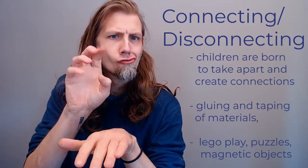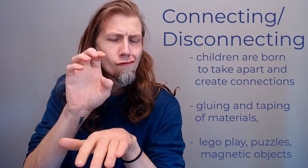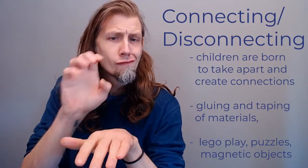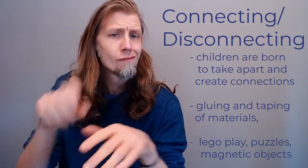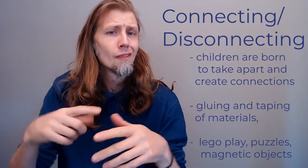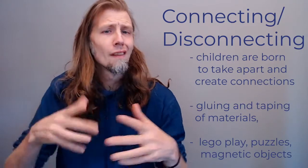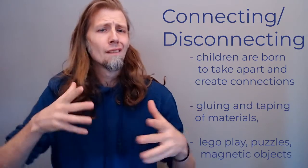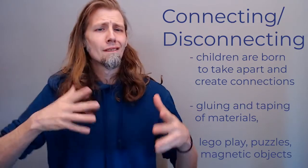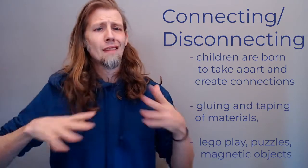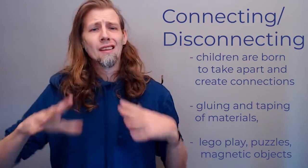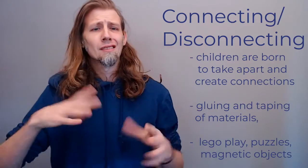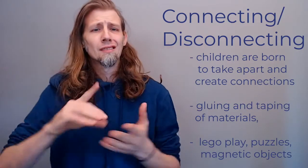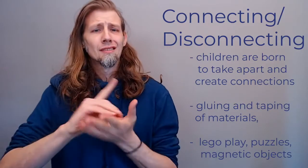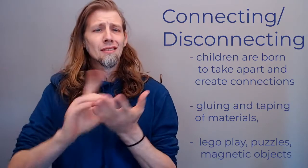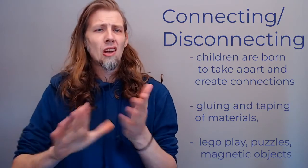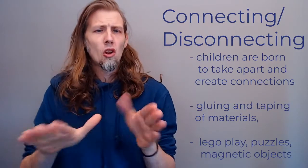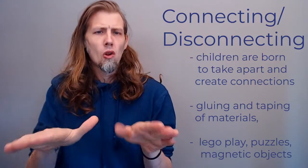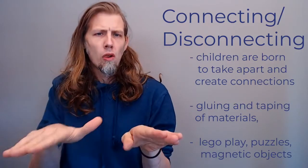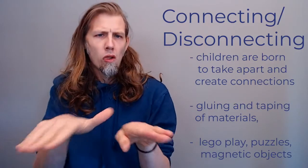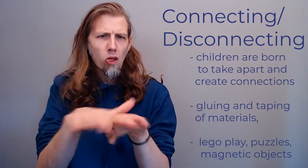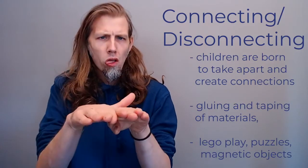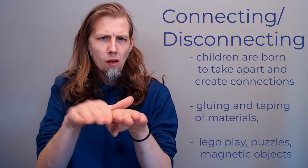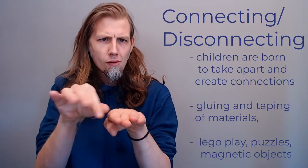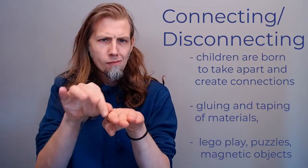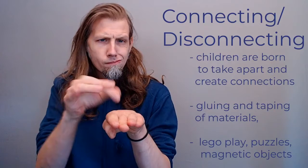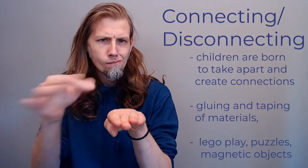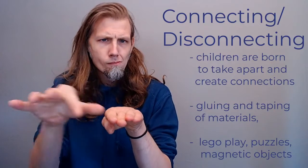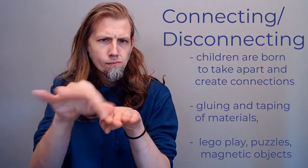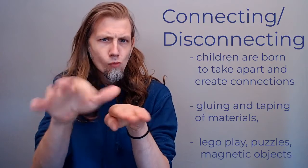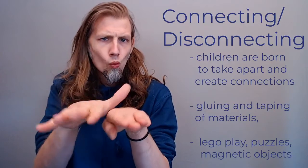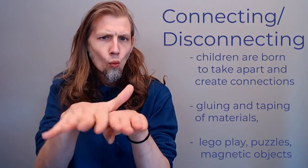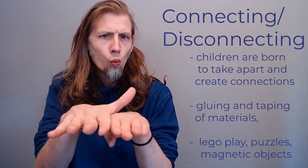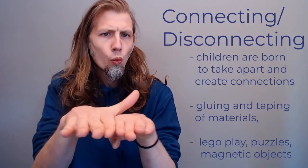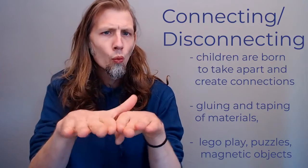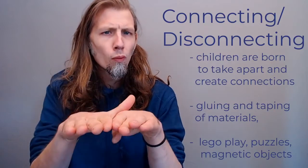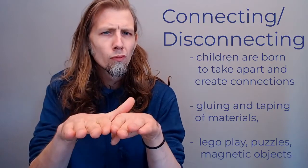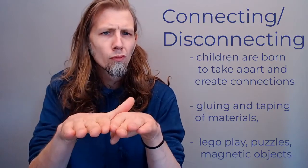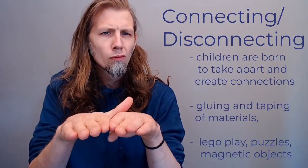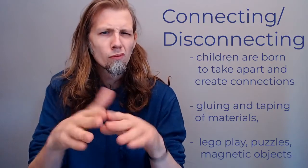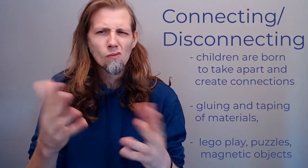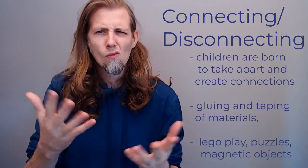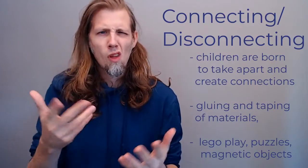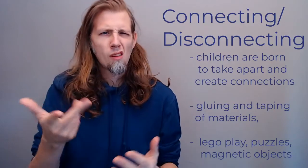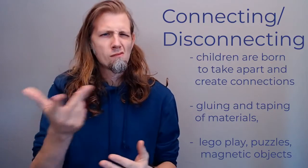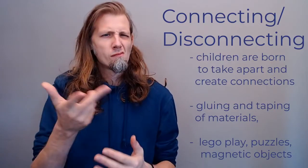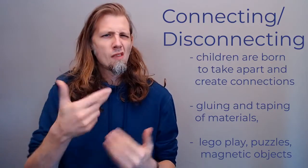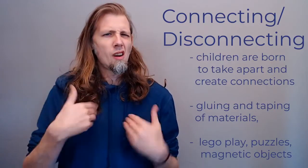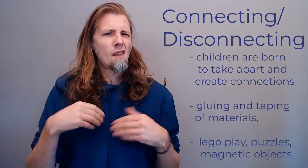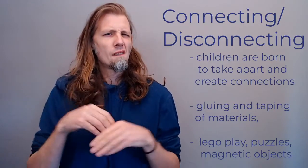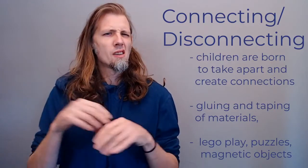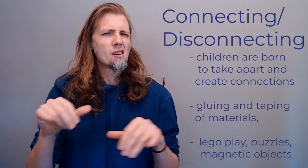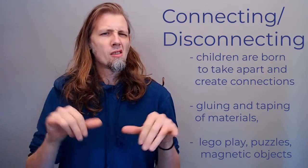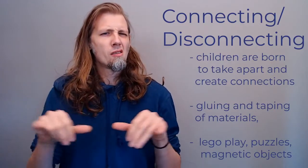of nerves, and a fashion designer perfectly completing the hemming of an outfit all have in